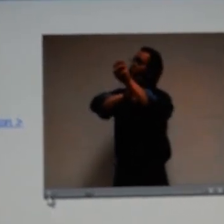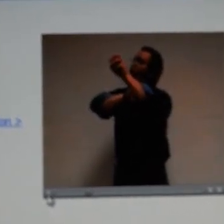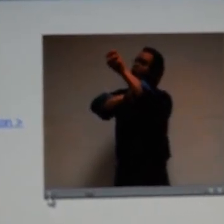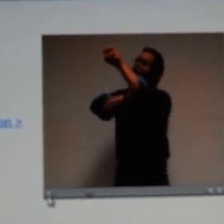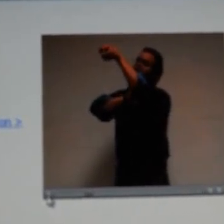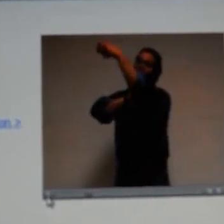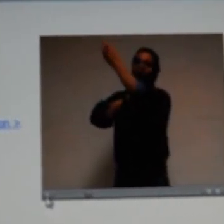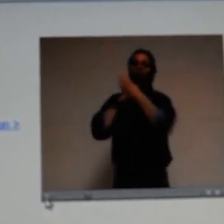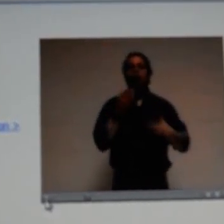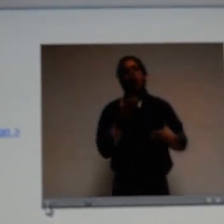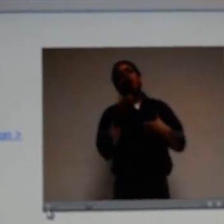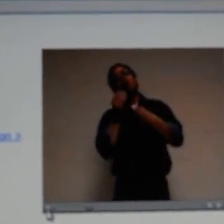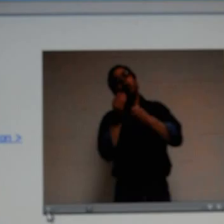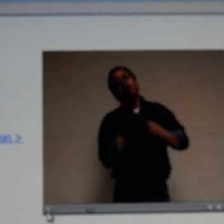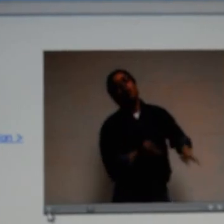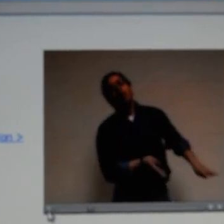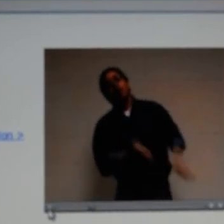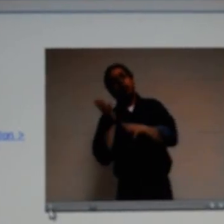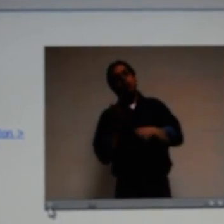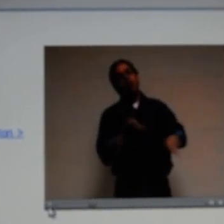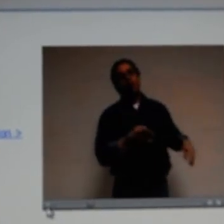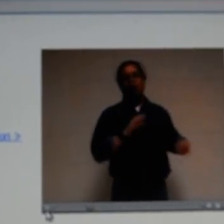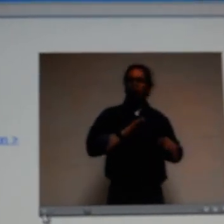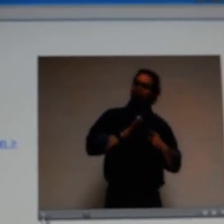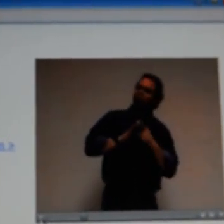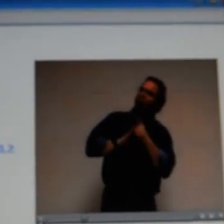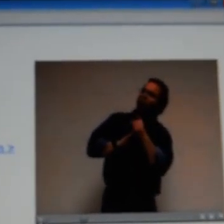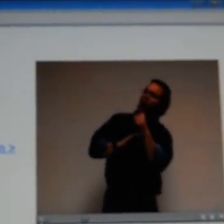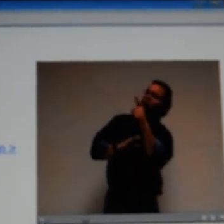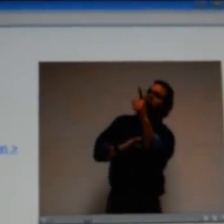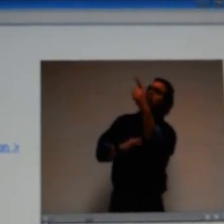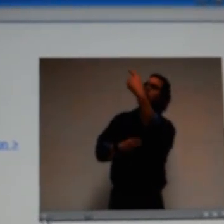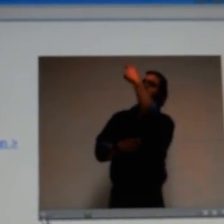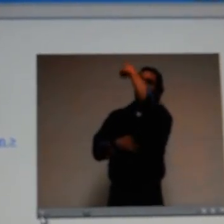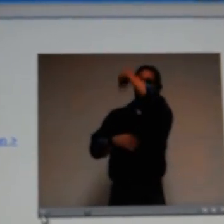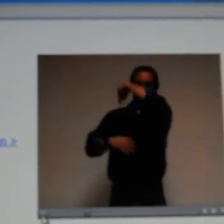and suddenly his arteries are clogging with fat,